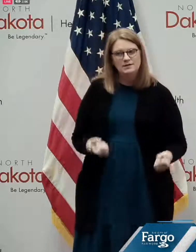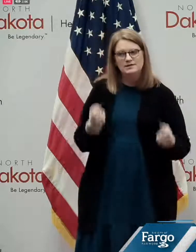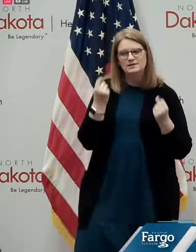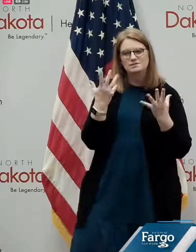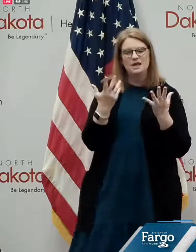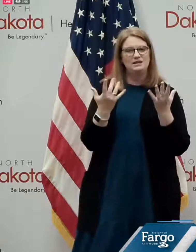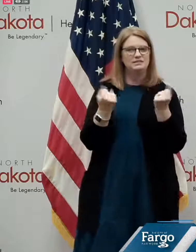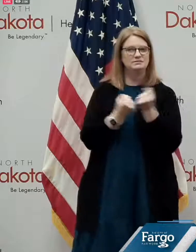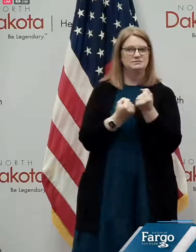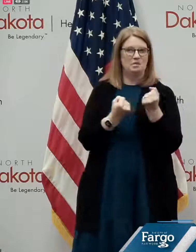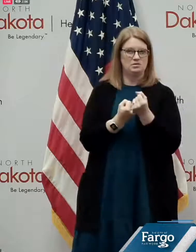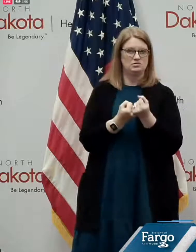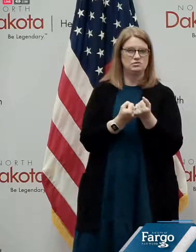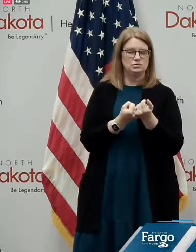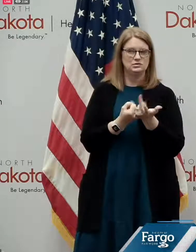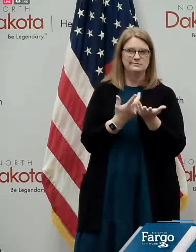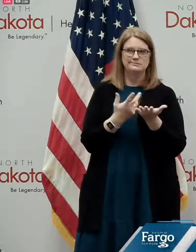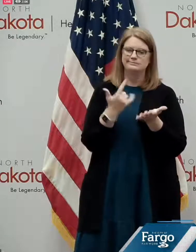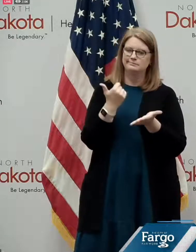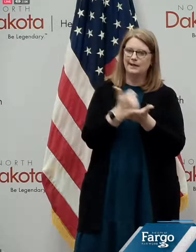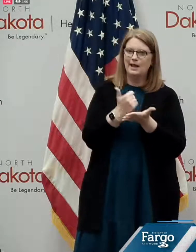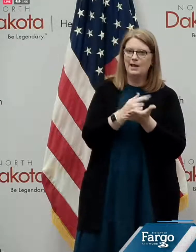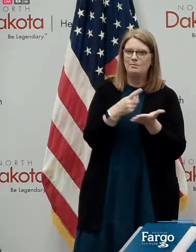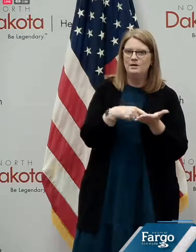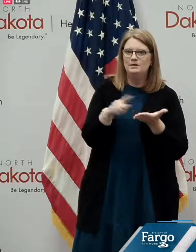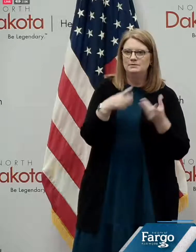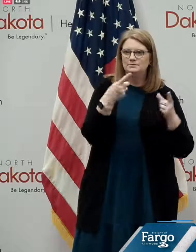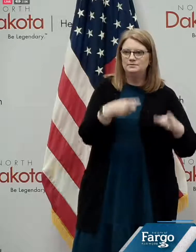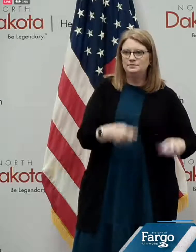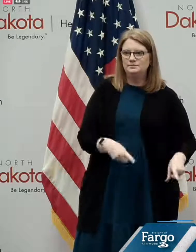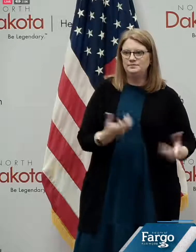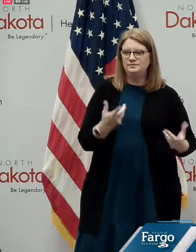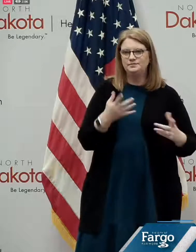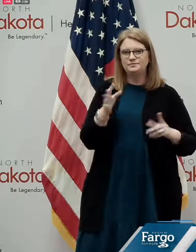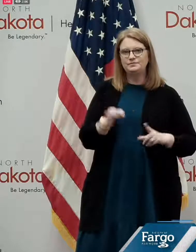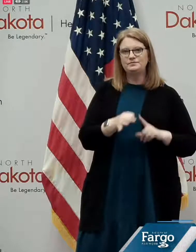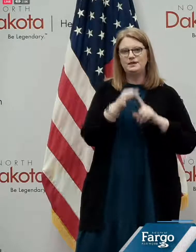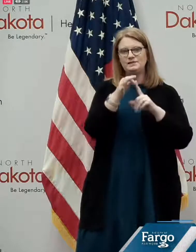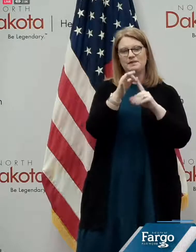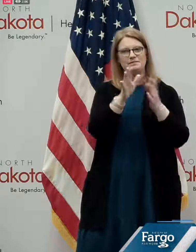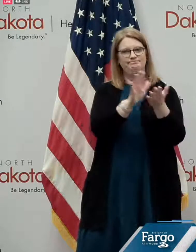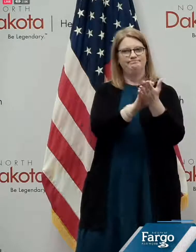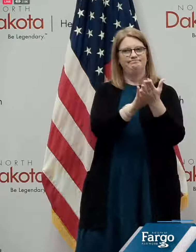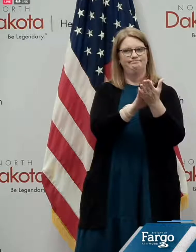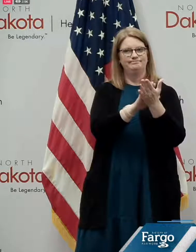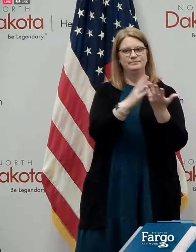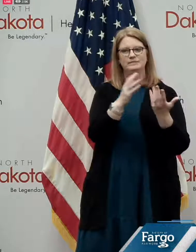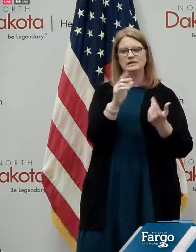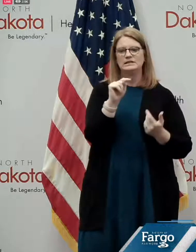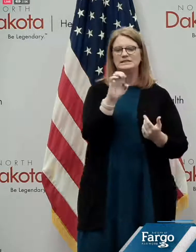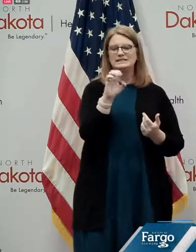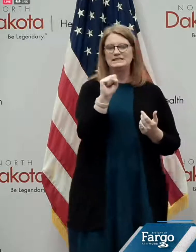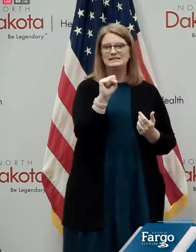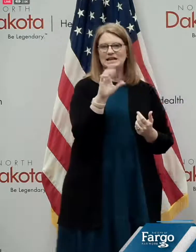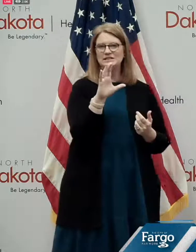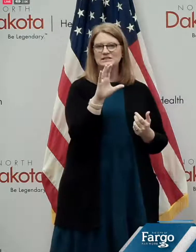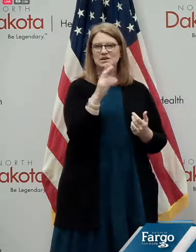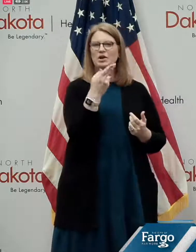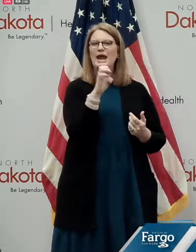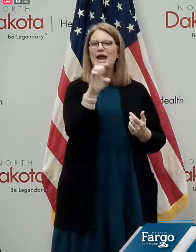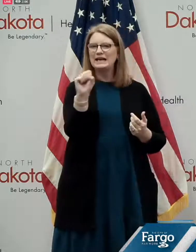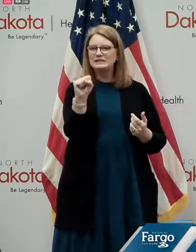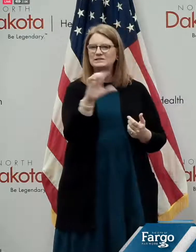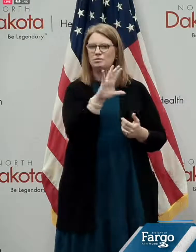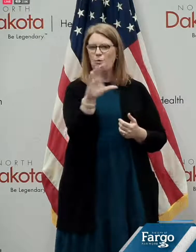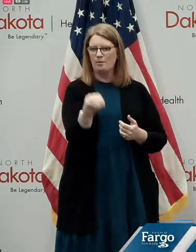sponsors that have helped pay for this event over time. I want to give a special shout out to Hess Corporation, who's one of the lead sponsors,